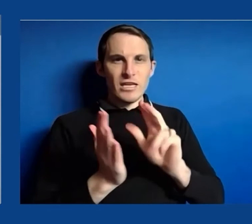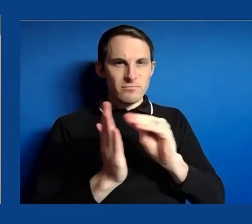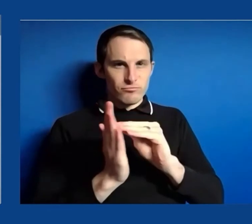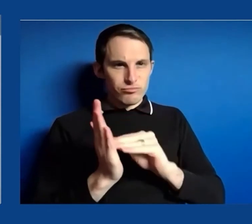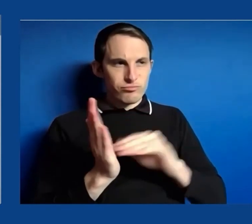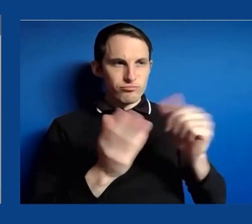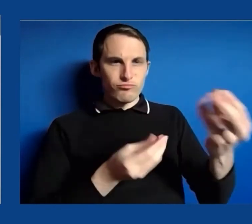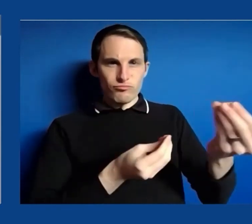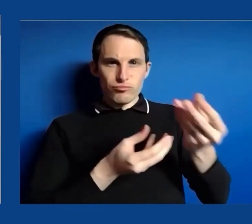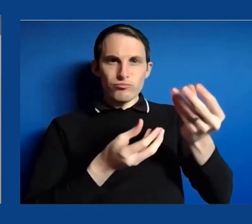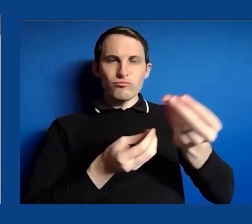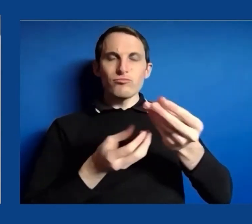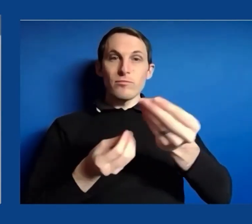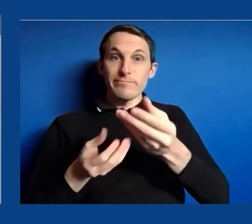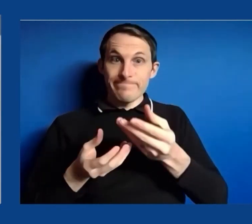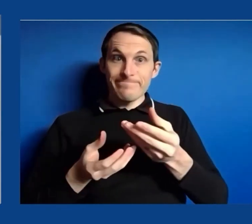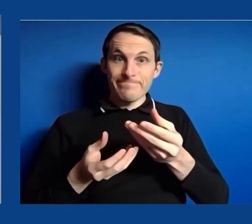and